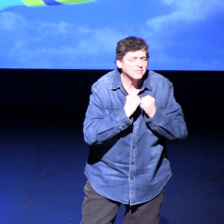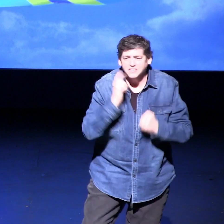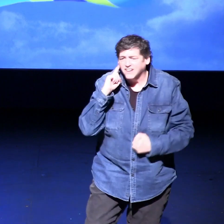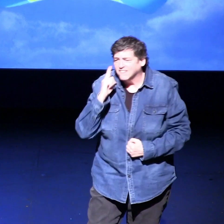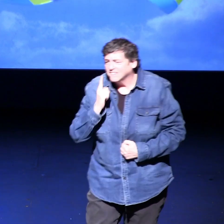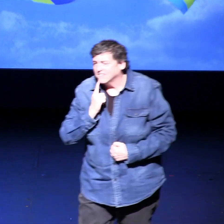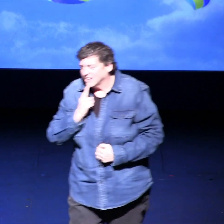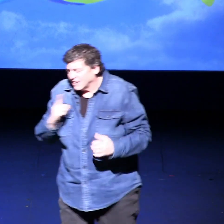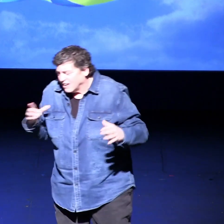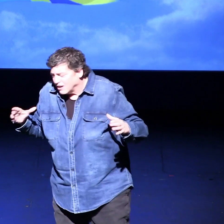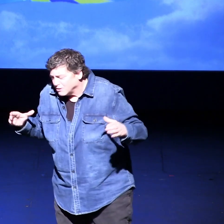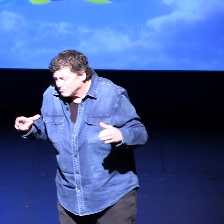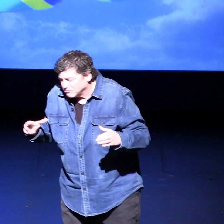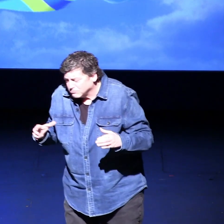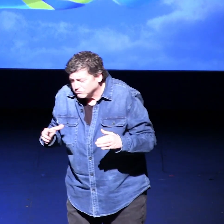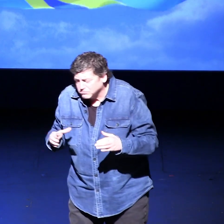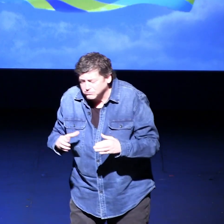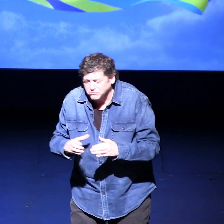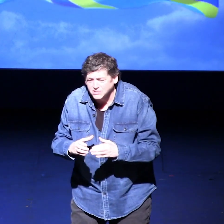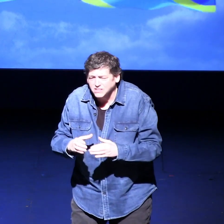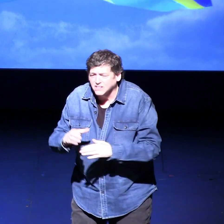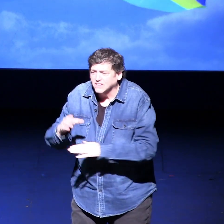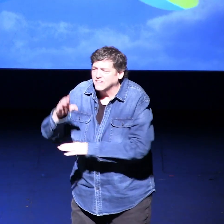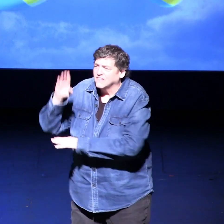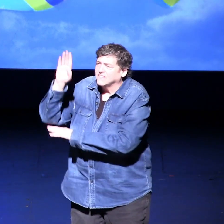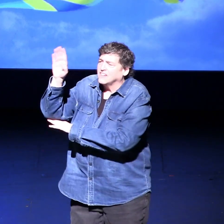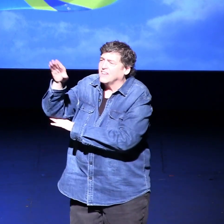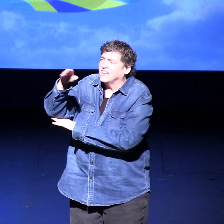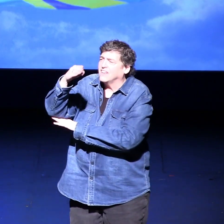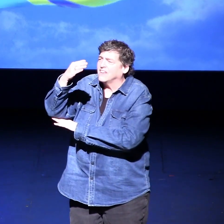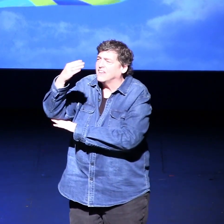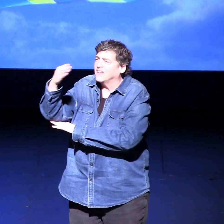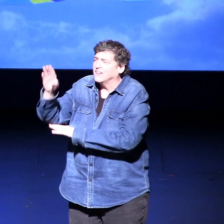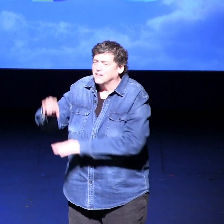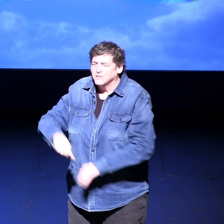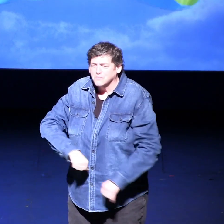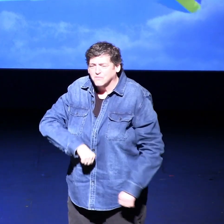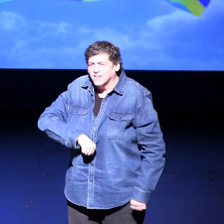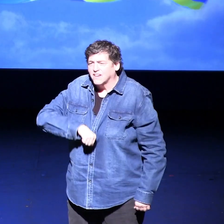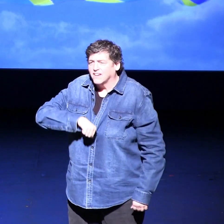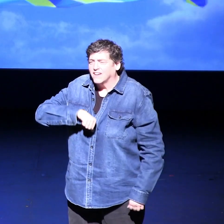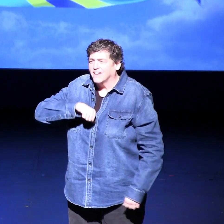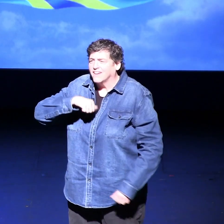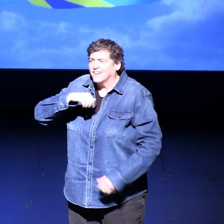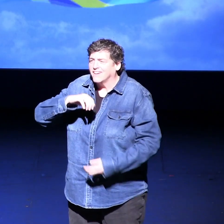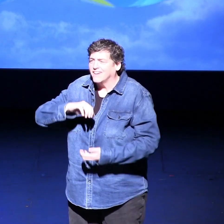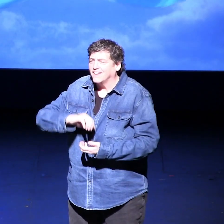so beautiful. The deaf community coming together under the flag,